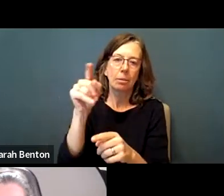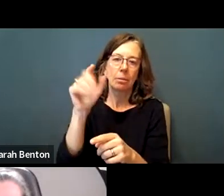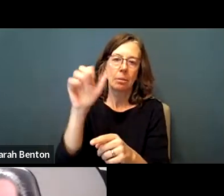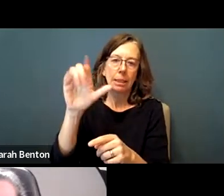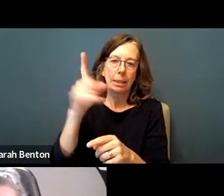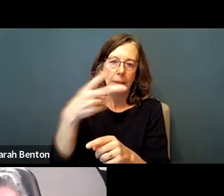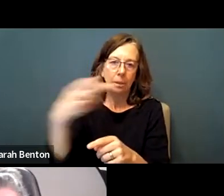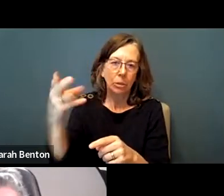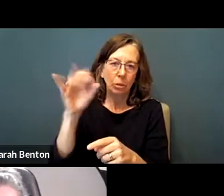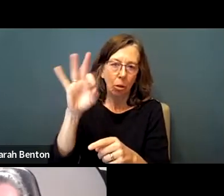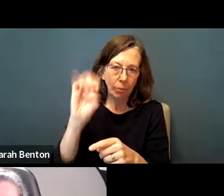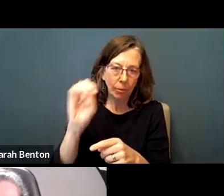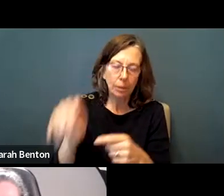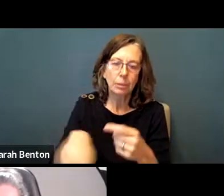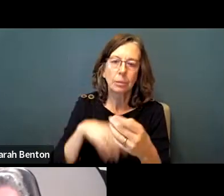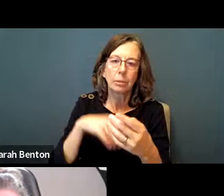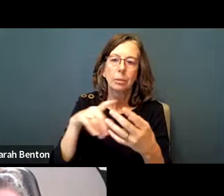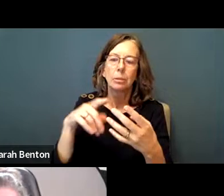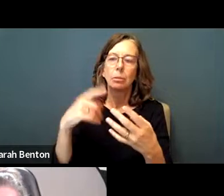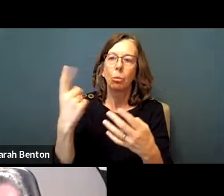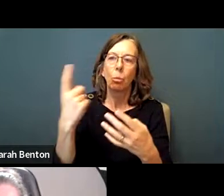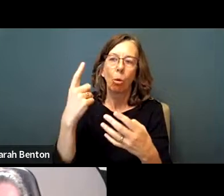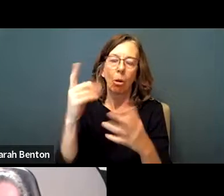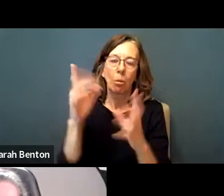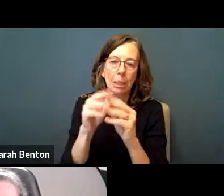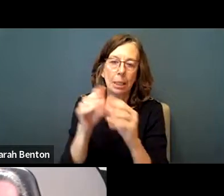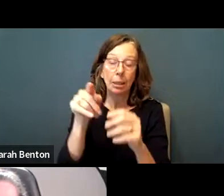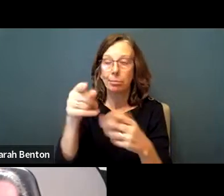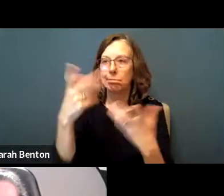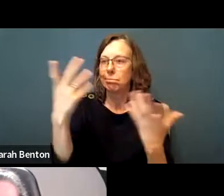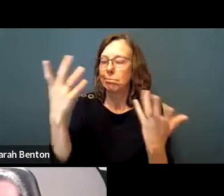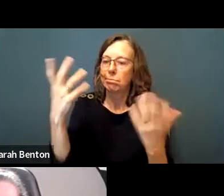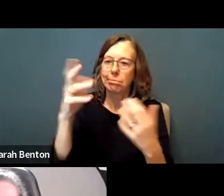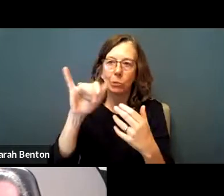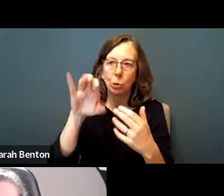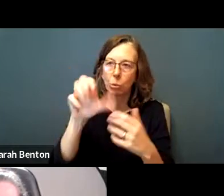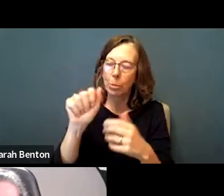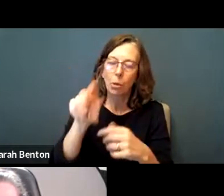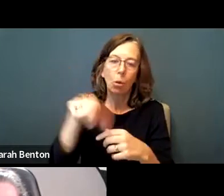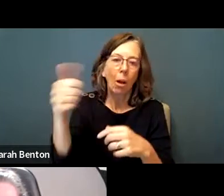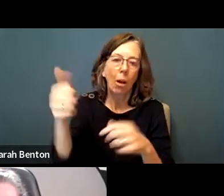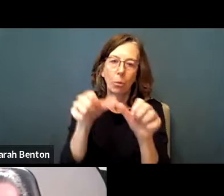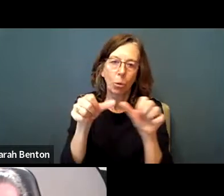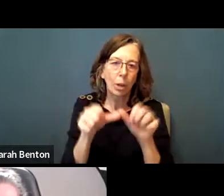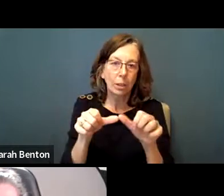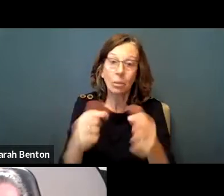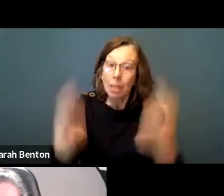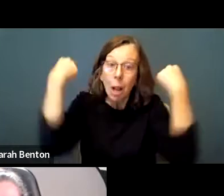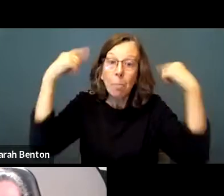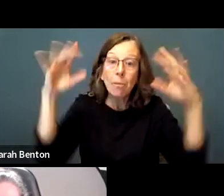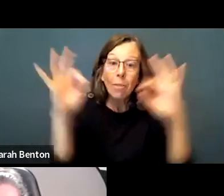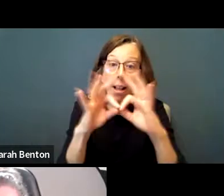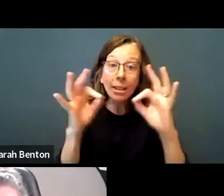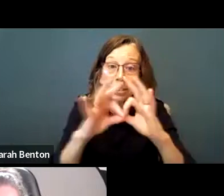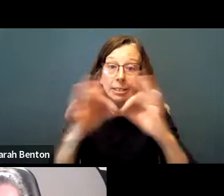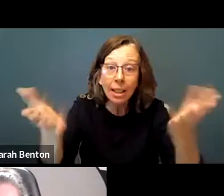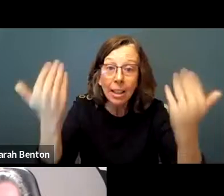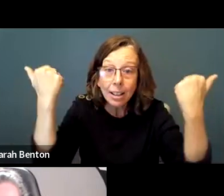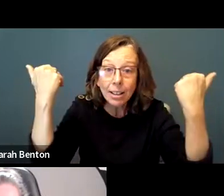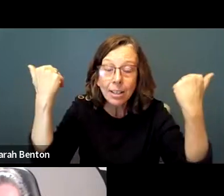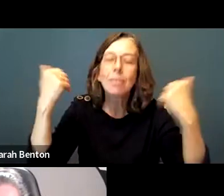of one of the following three meetings being at the ACDHH office, one in Yuma or